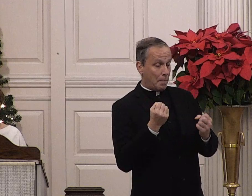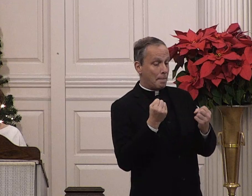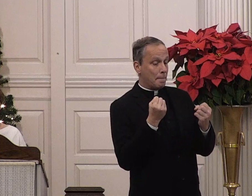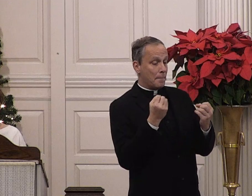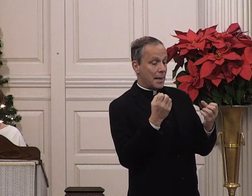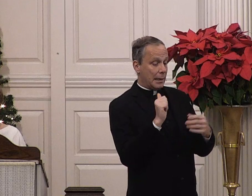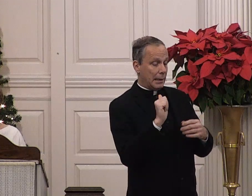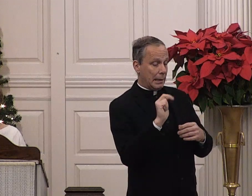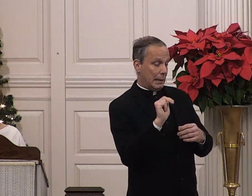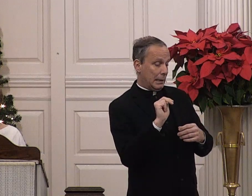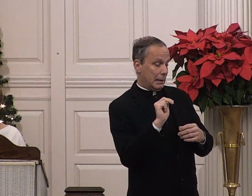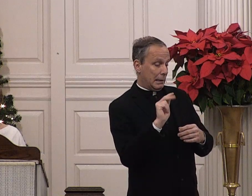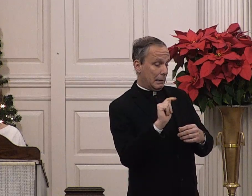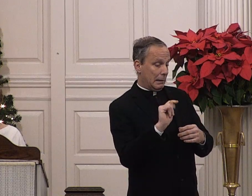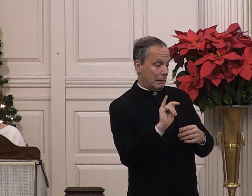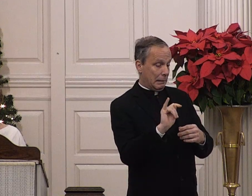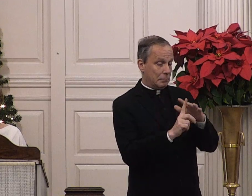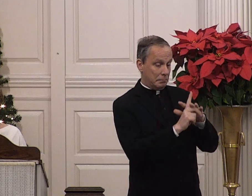appeared.